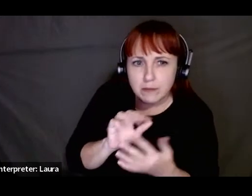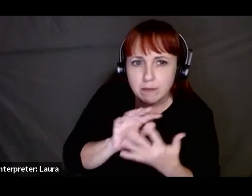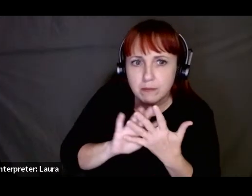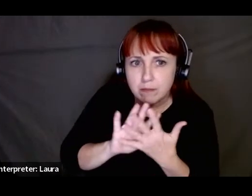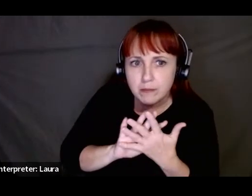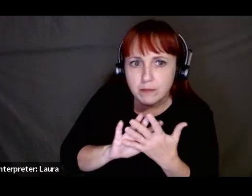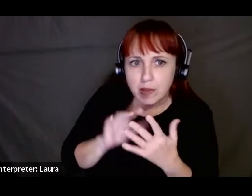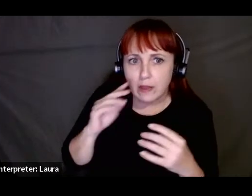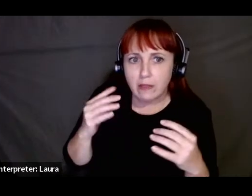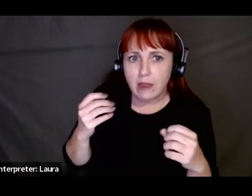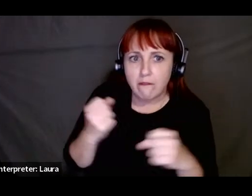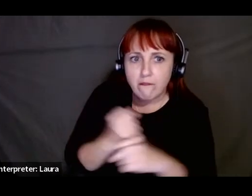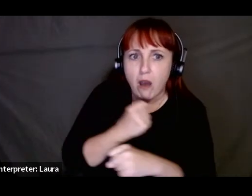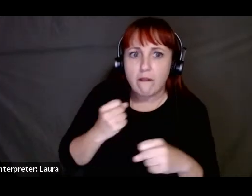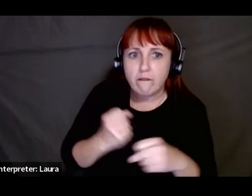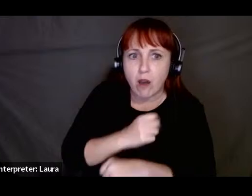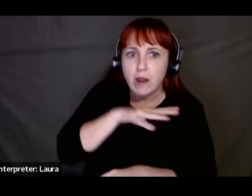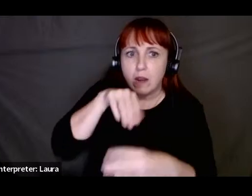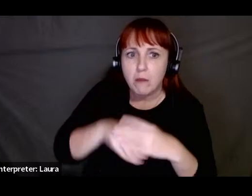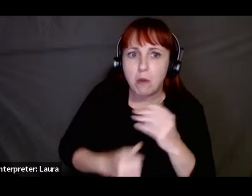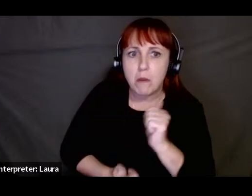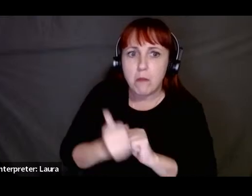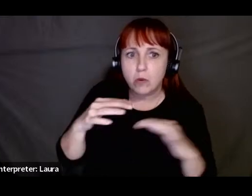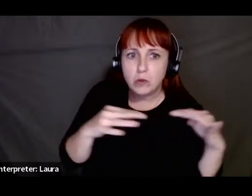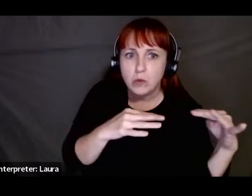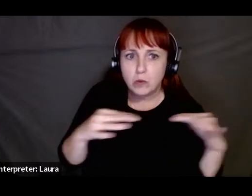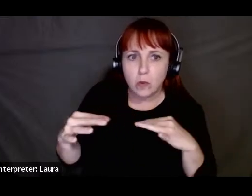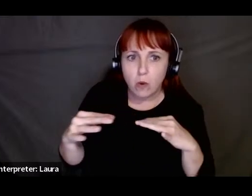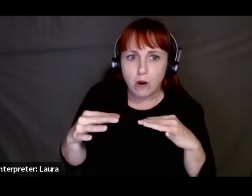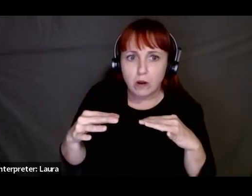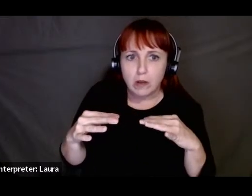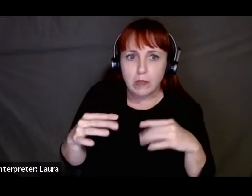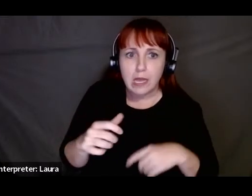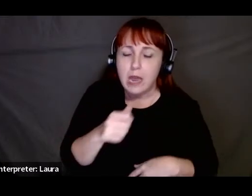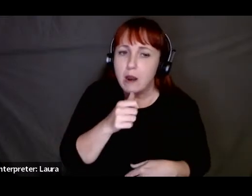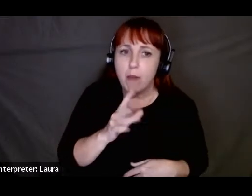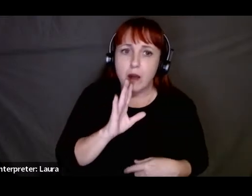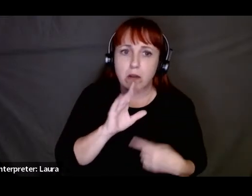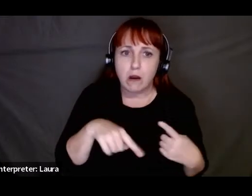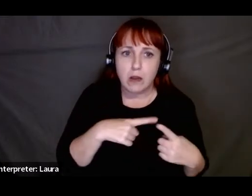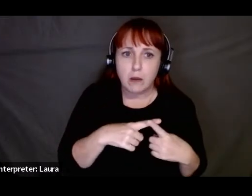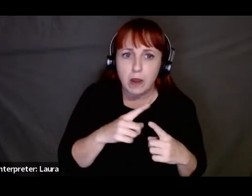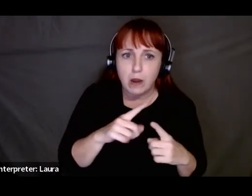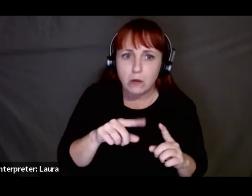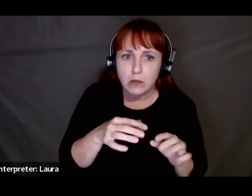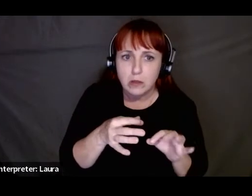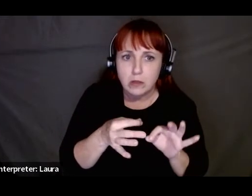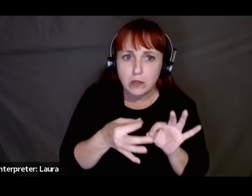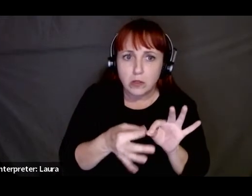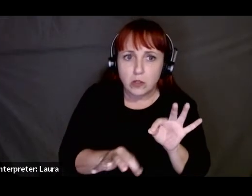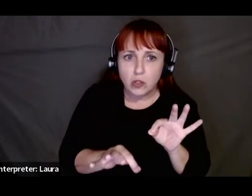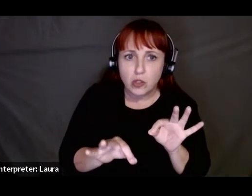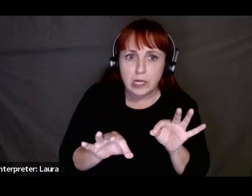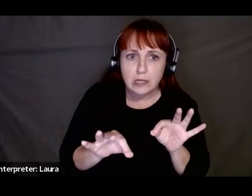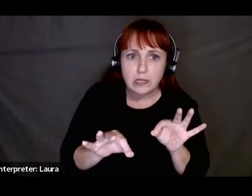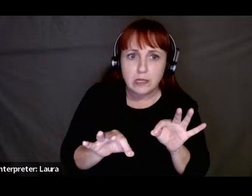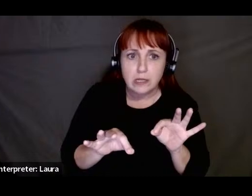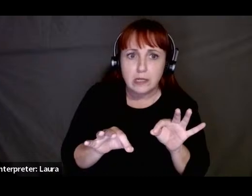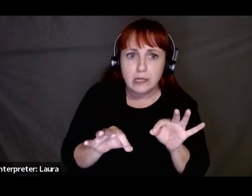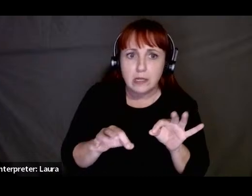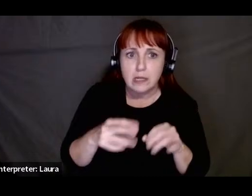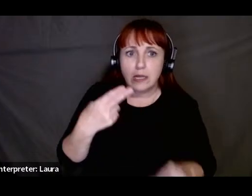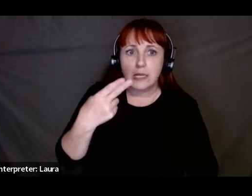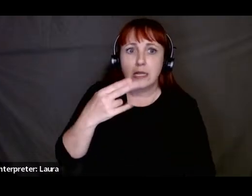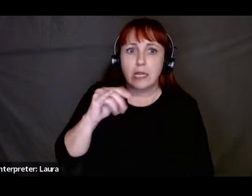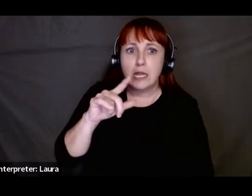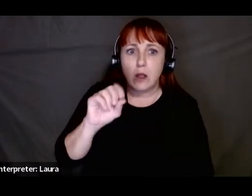think they fought in pretty much every major American conflict since that. So this is not just like that place between Hilo and